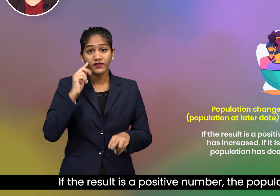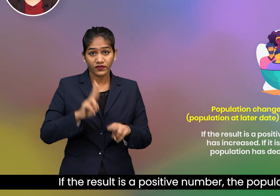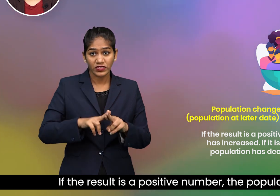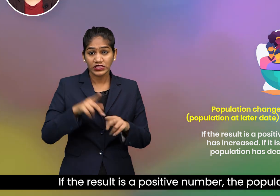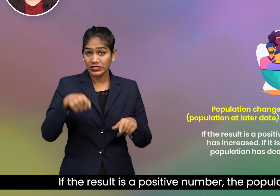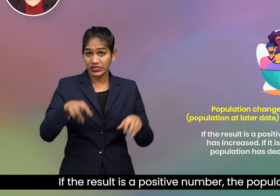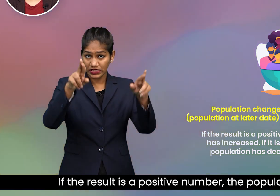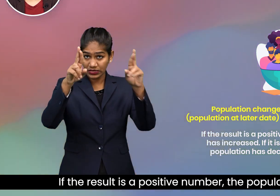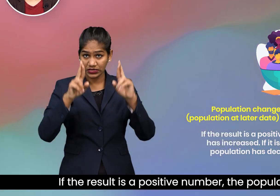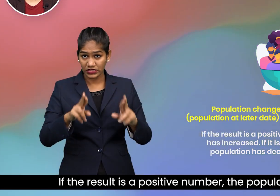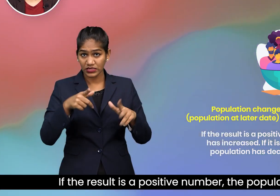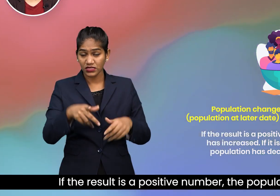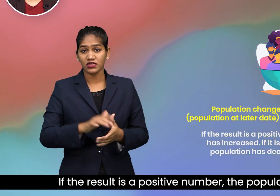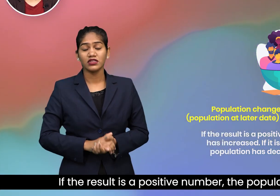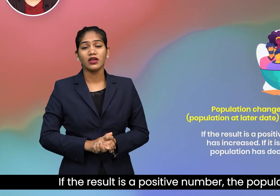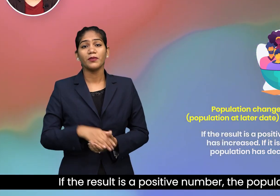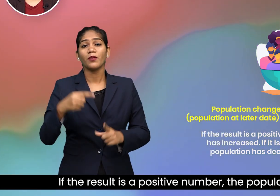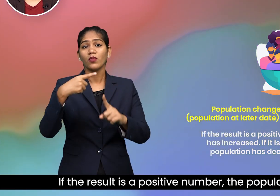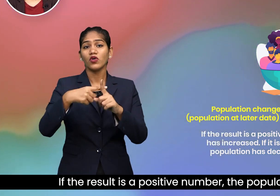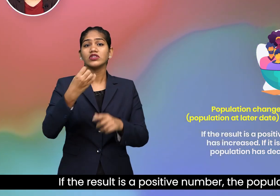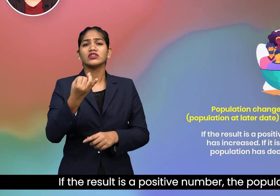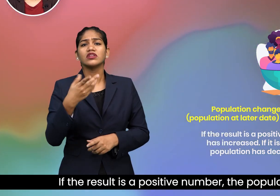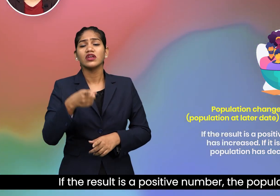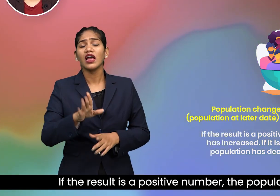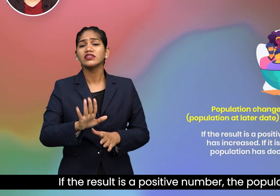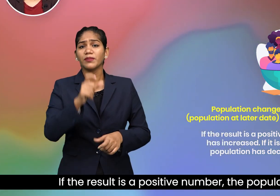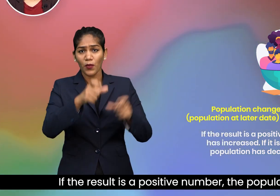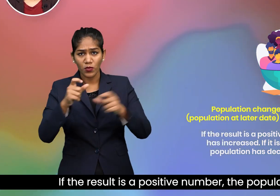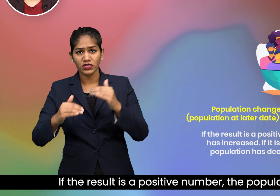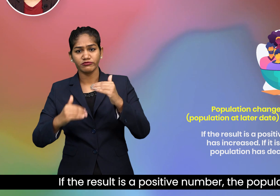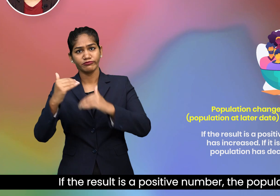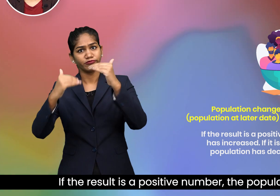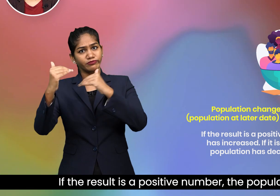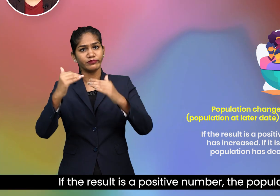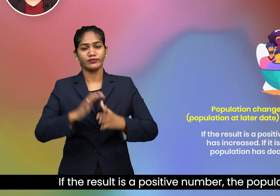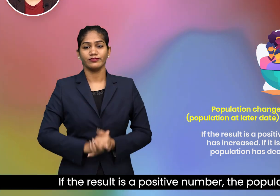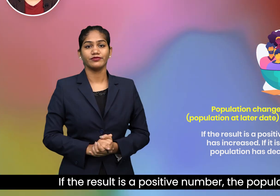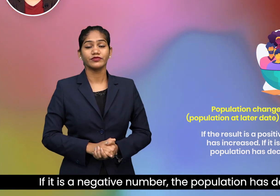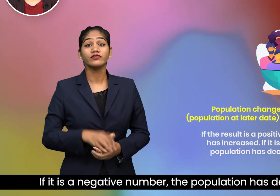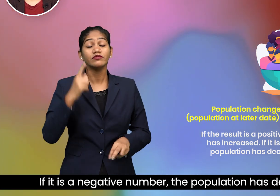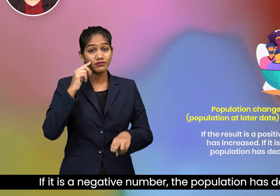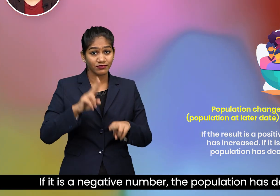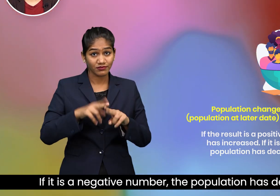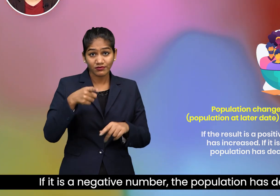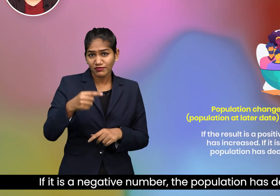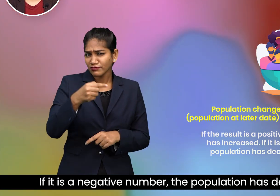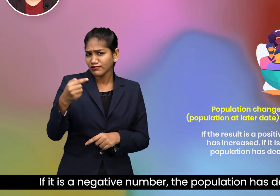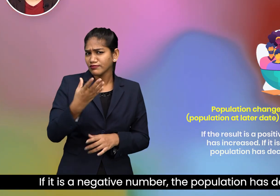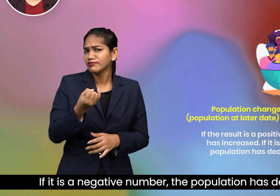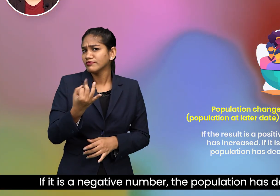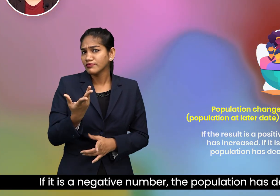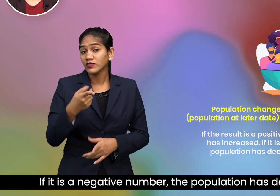If the result is a positive number, the population has increased. If it is a negative